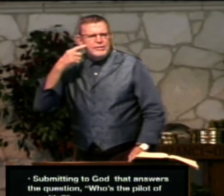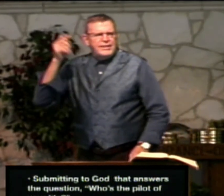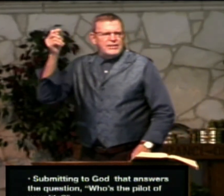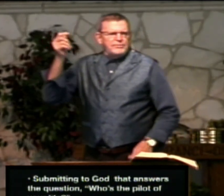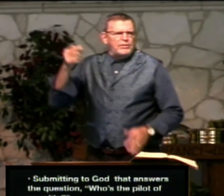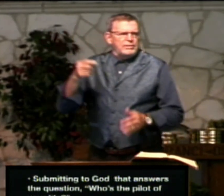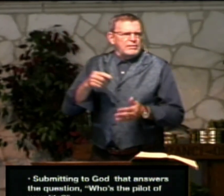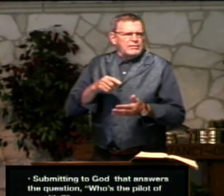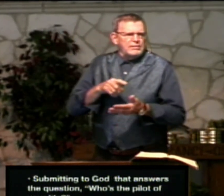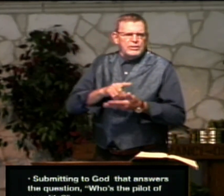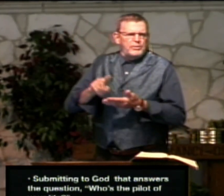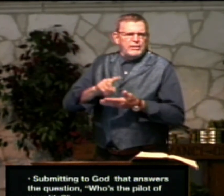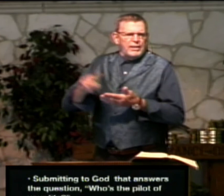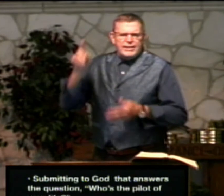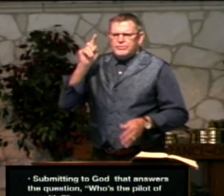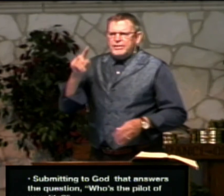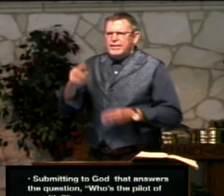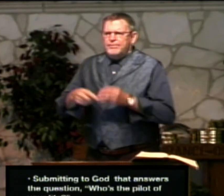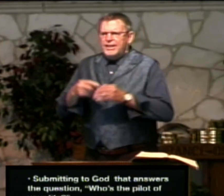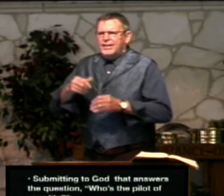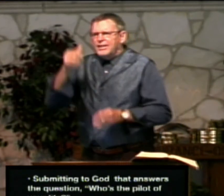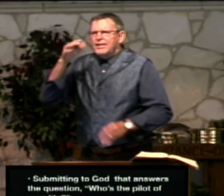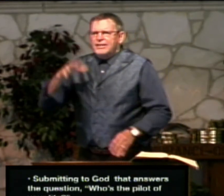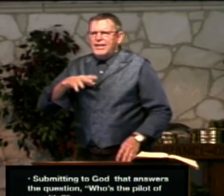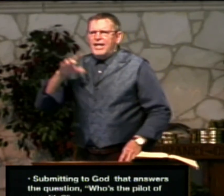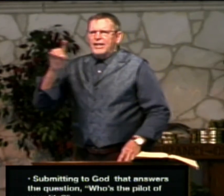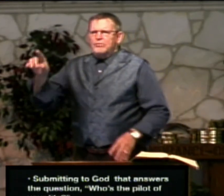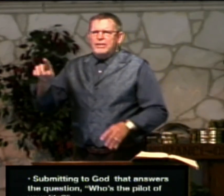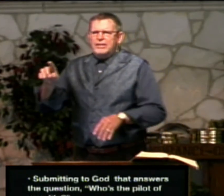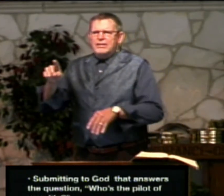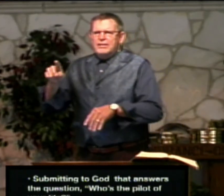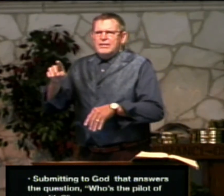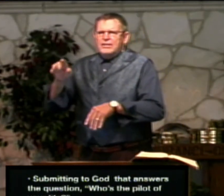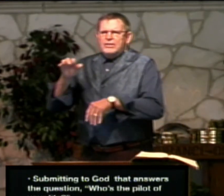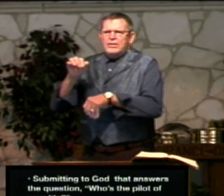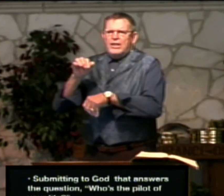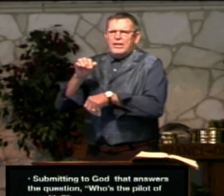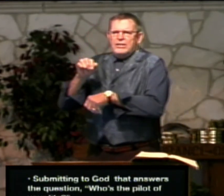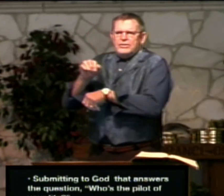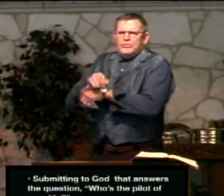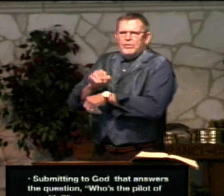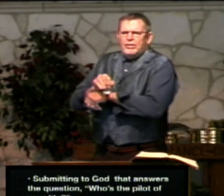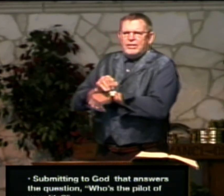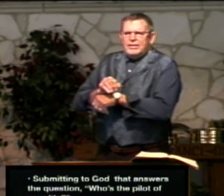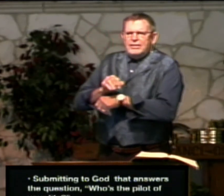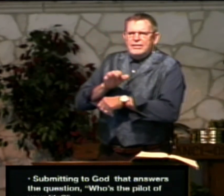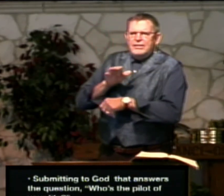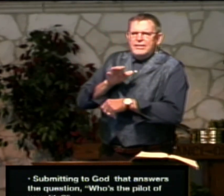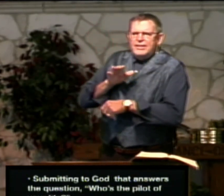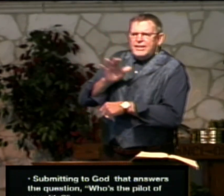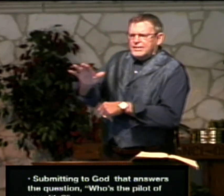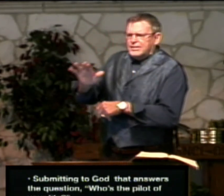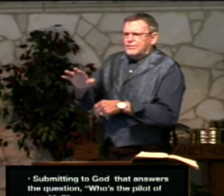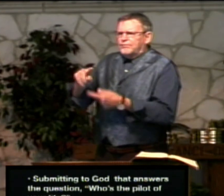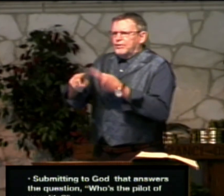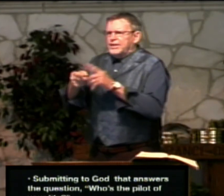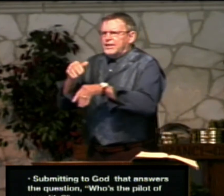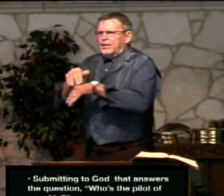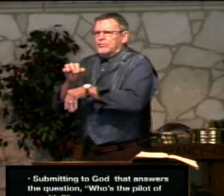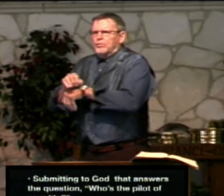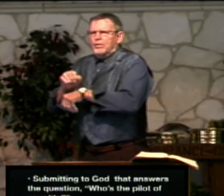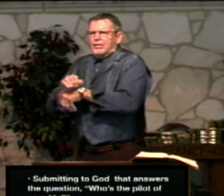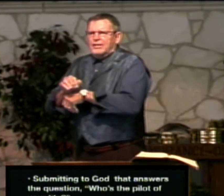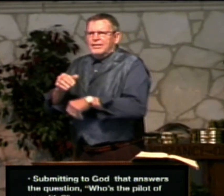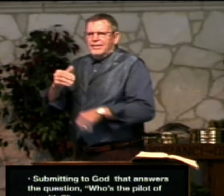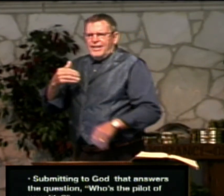I heard testimonies this week or last week about a guy who went to work, and his friend